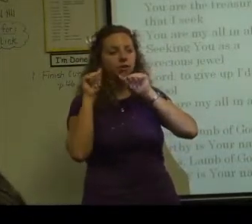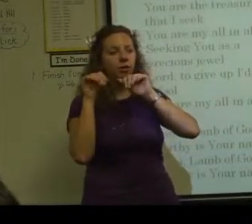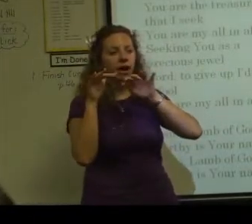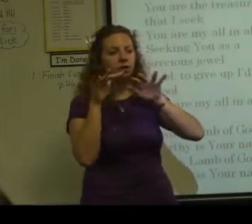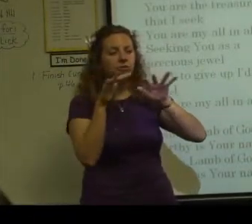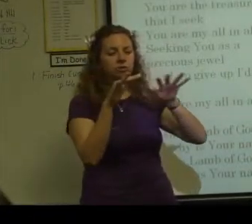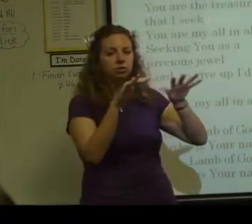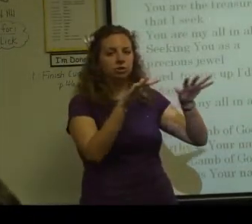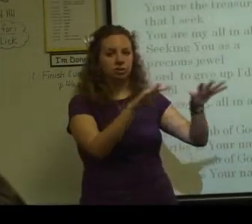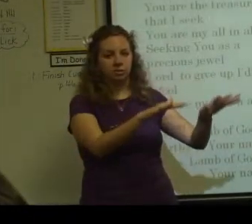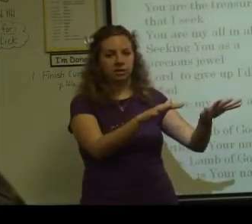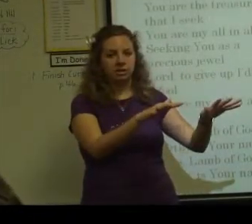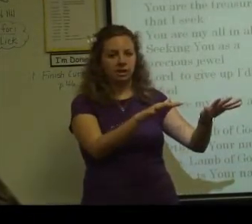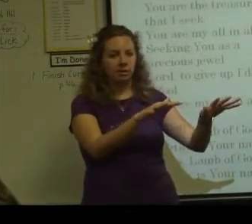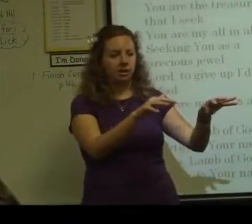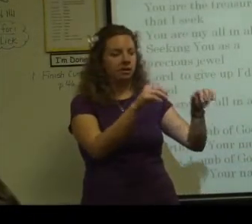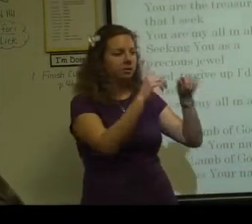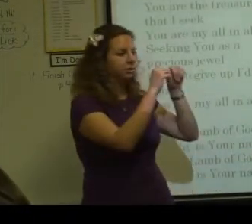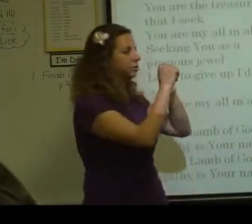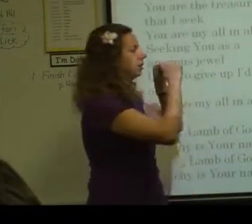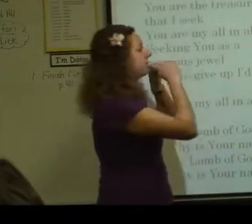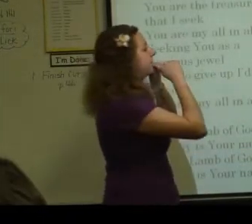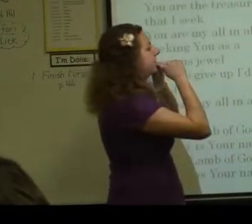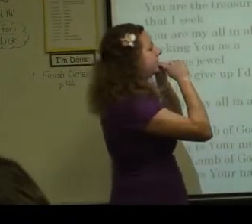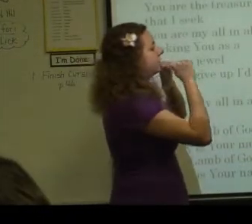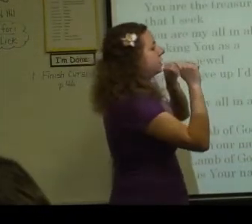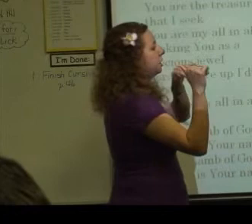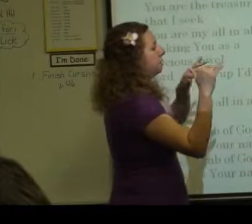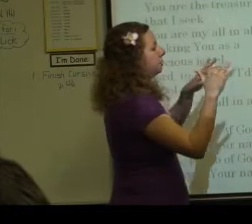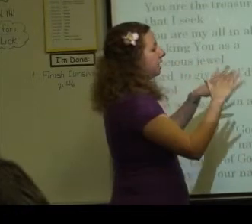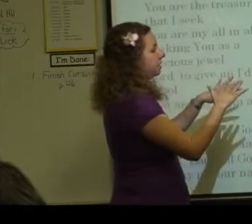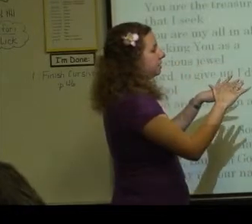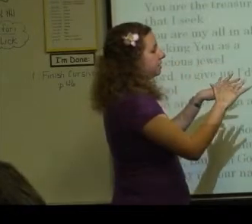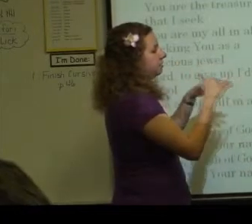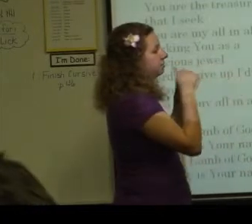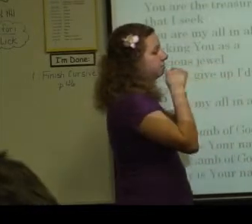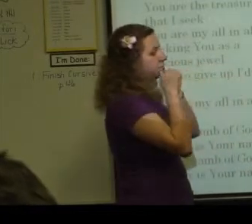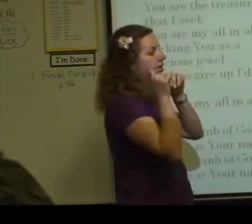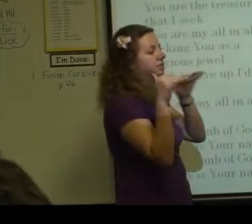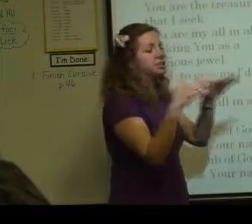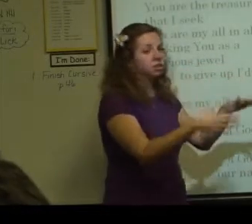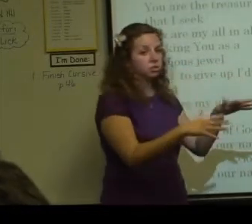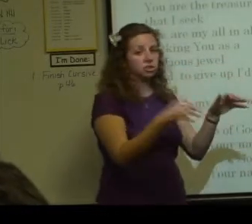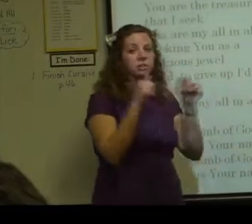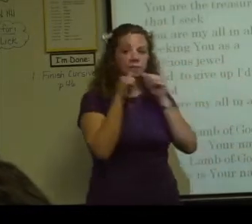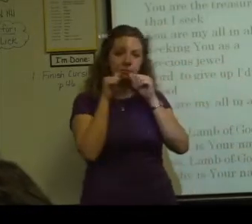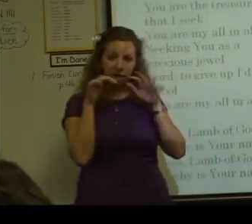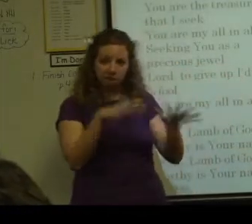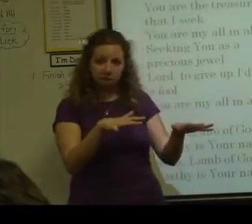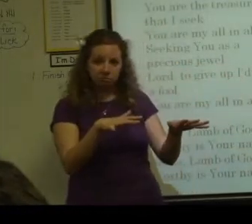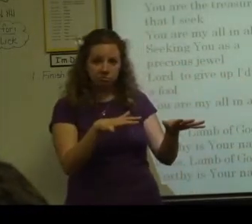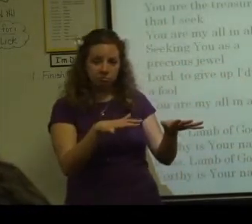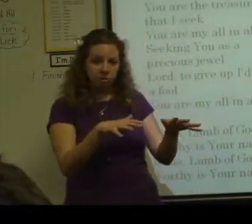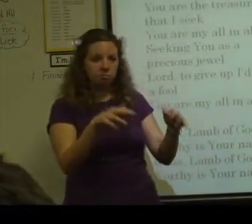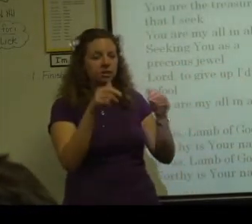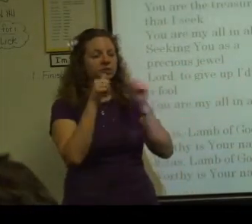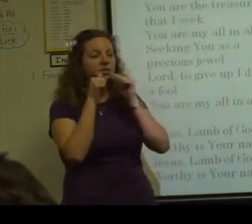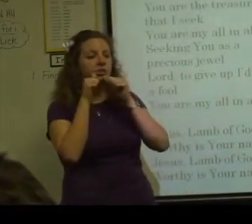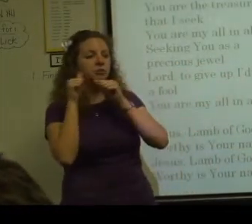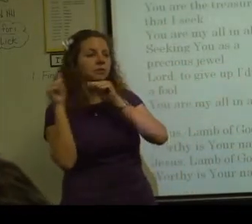go out to your non-dominant side that way. So I go here, bless, bless. So this can be like bless you, but this can also be